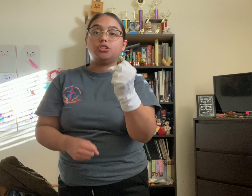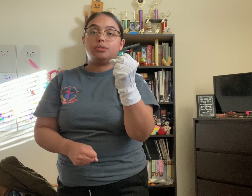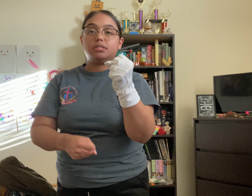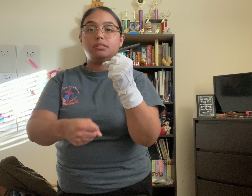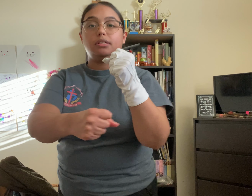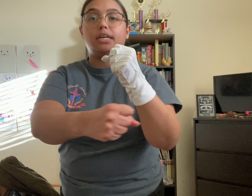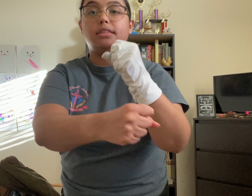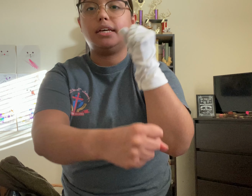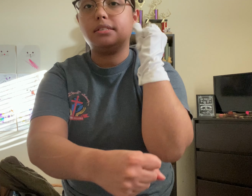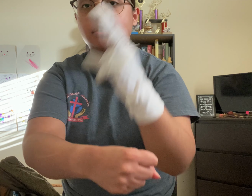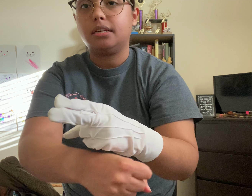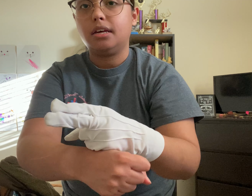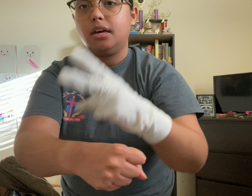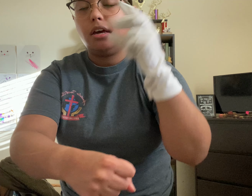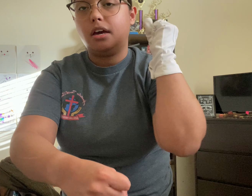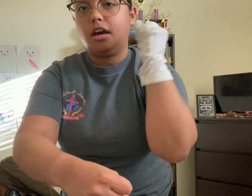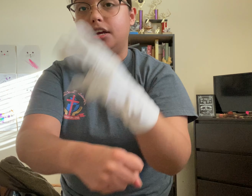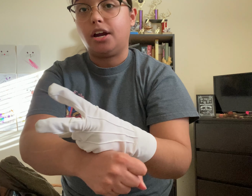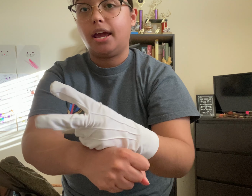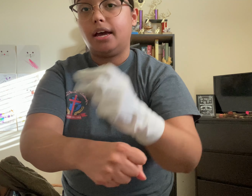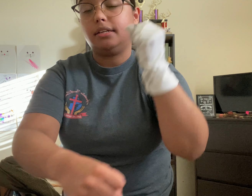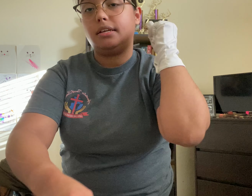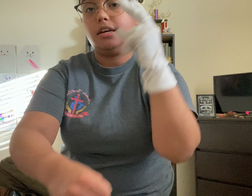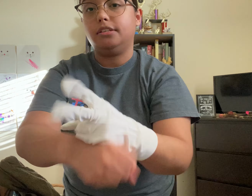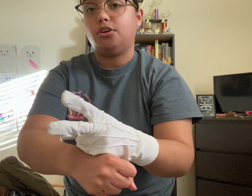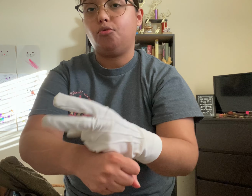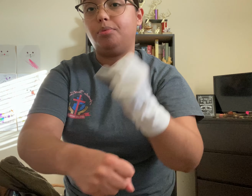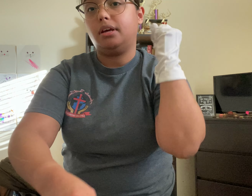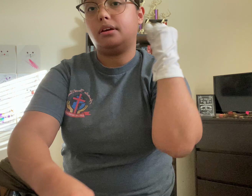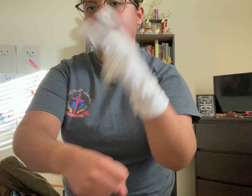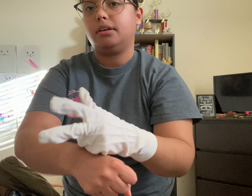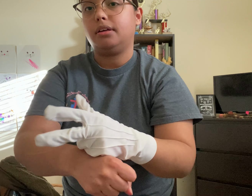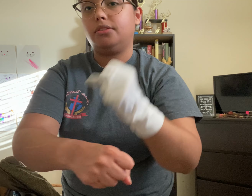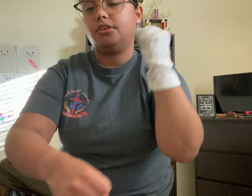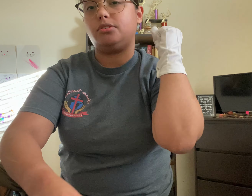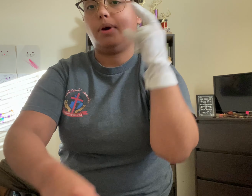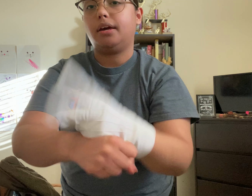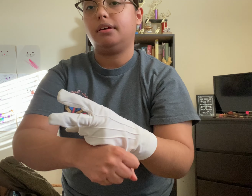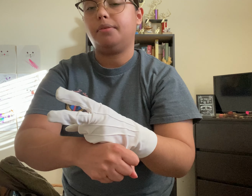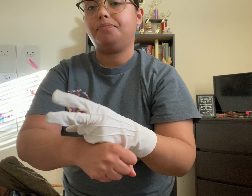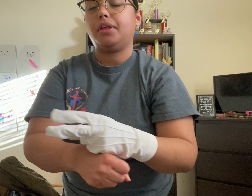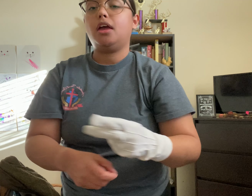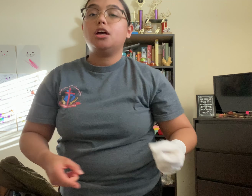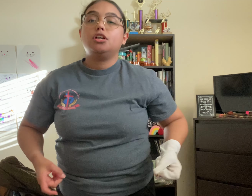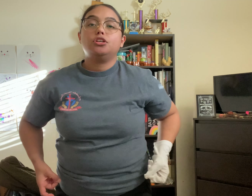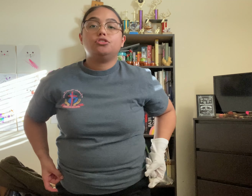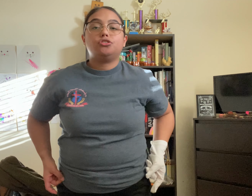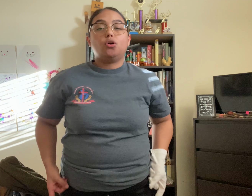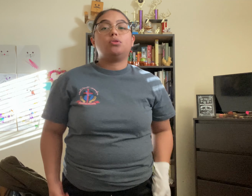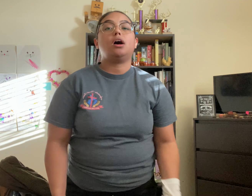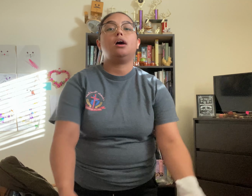it's like this, and our hand is opening this way. So